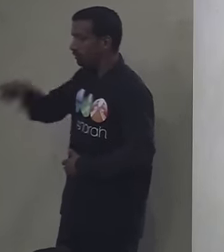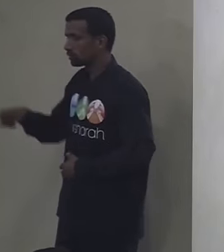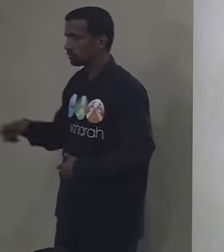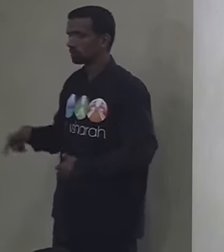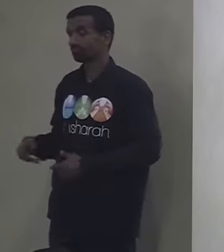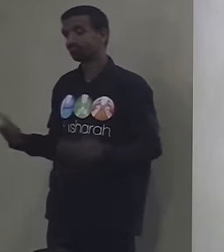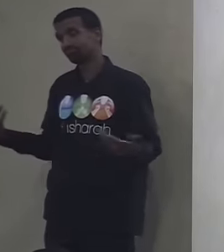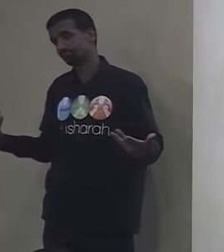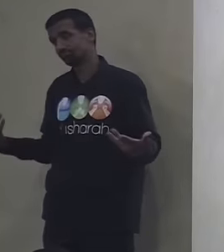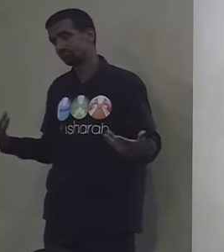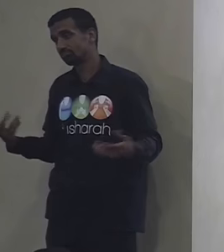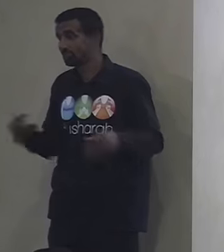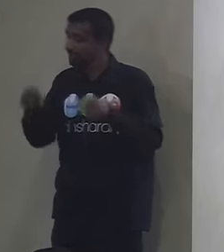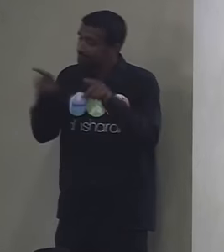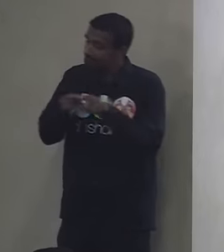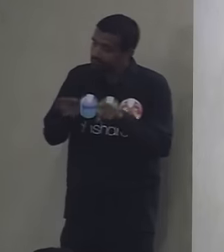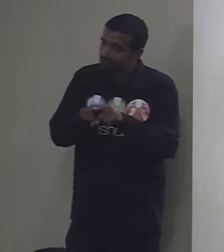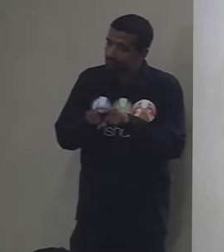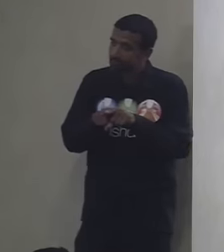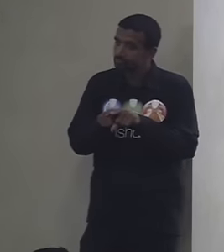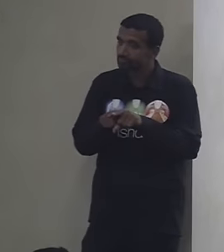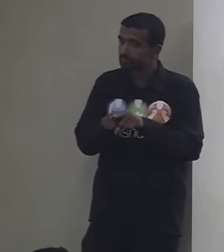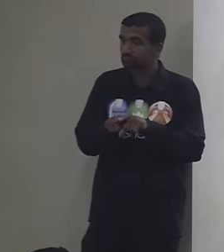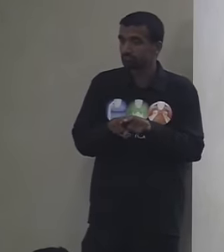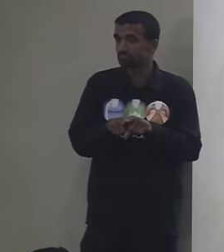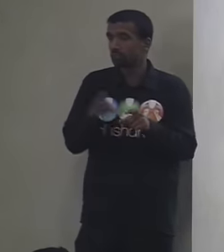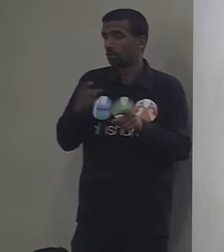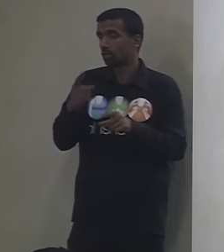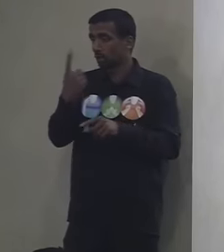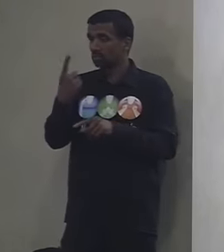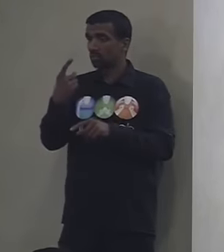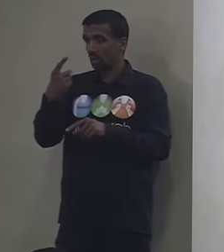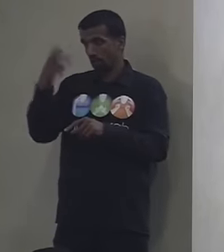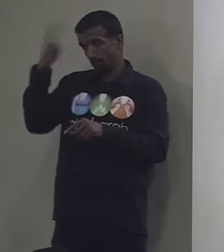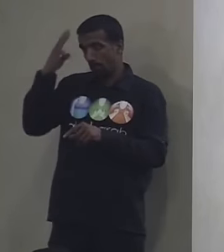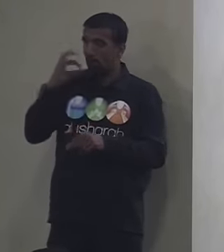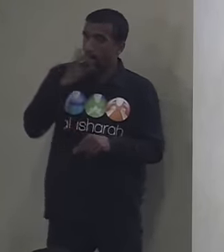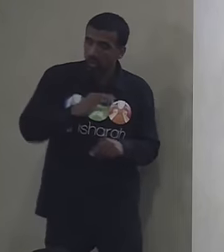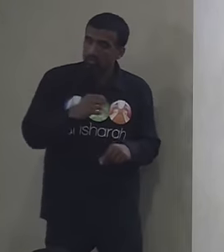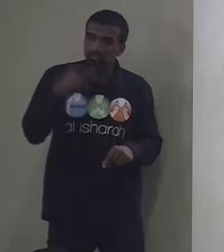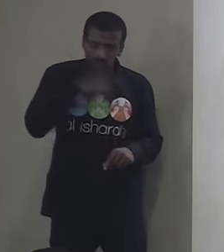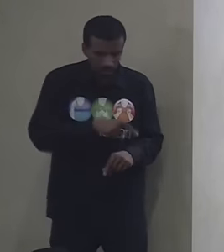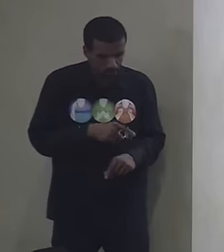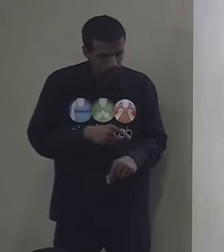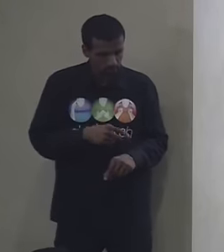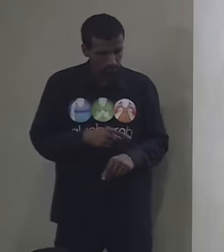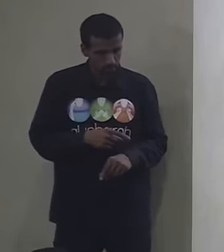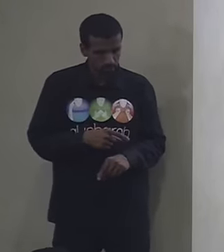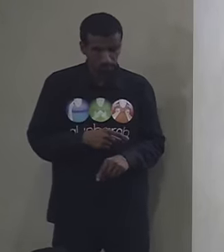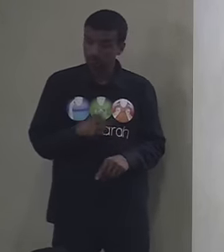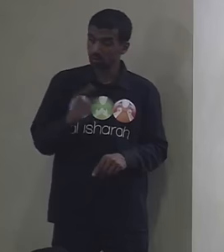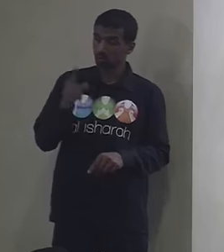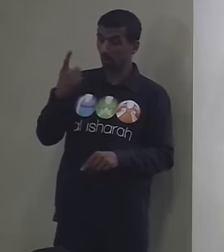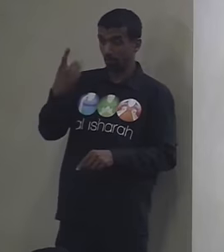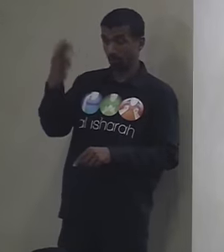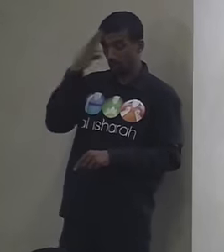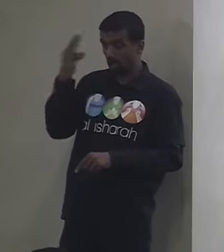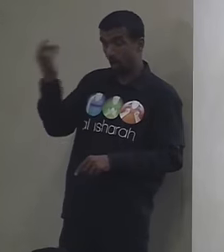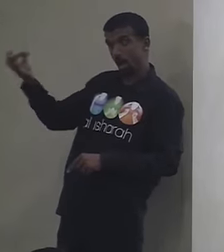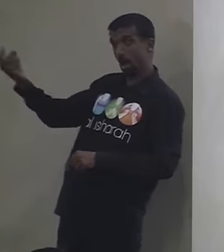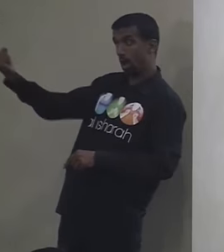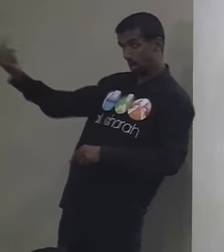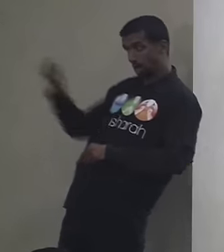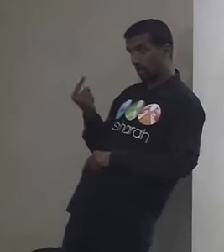anymore, he doesn't do this anymore. I ask, how old is he? And she says, he's 25. And I say, inna lillahi wa inna ilayhi raji'un.